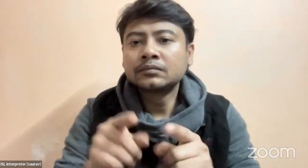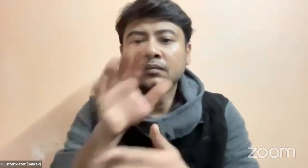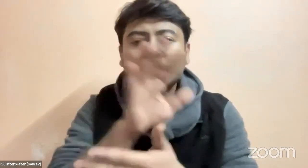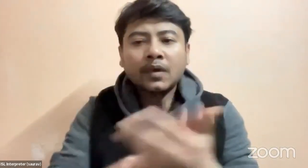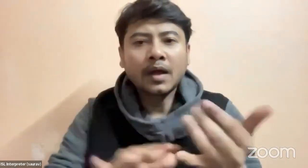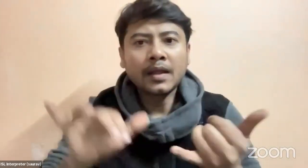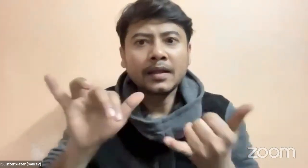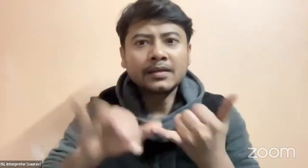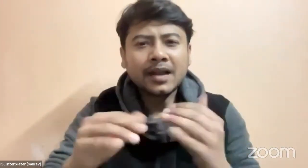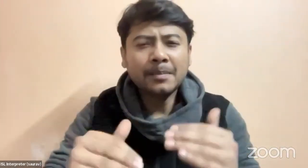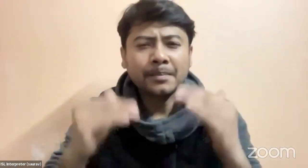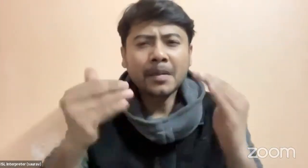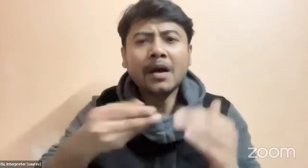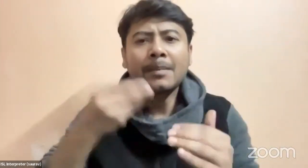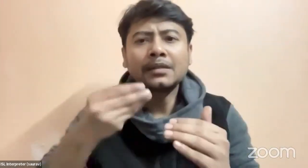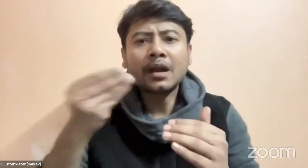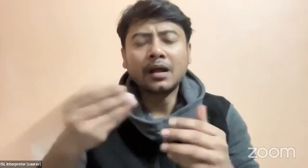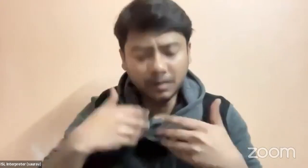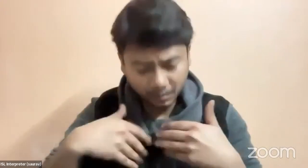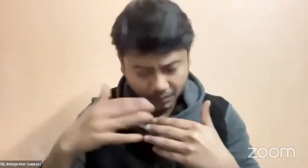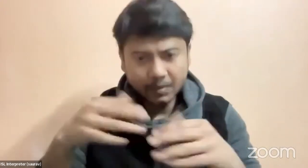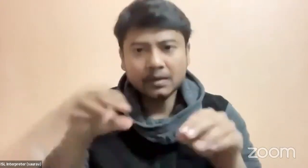Mahamantra.